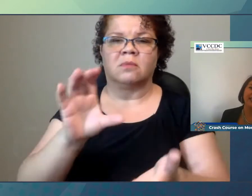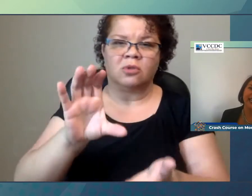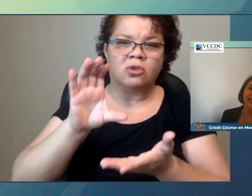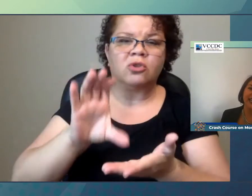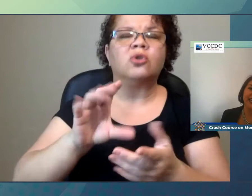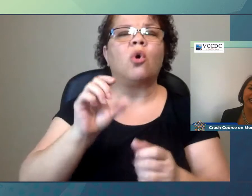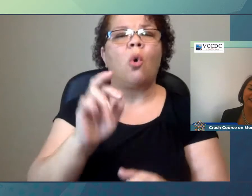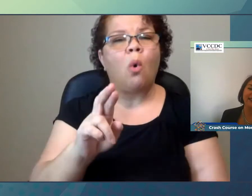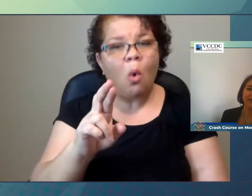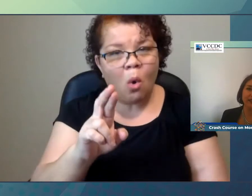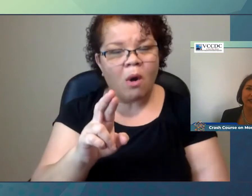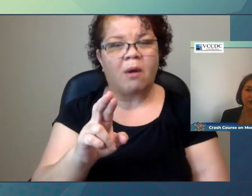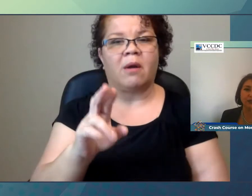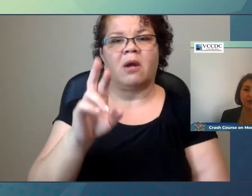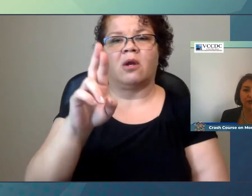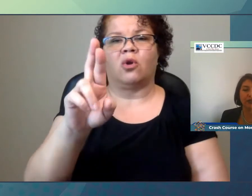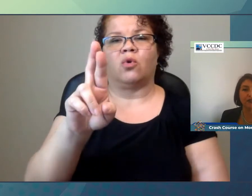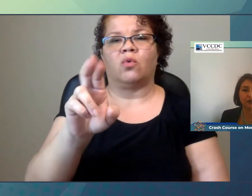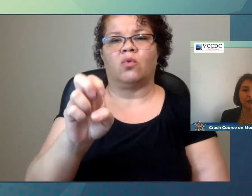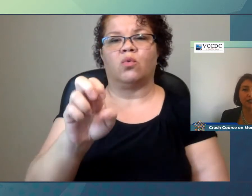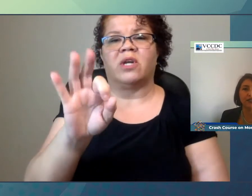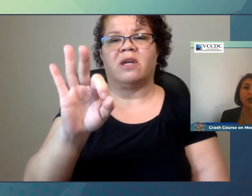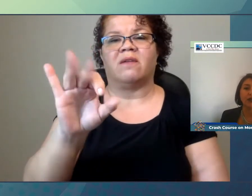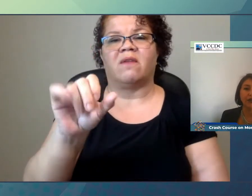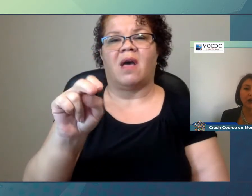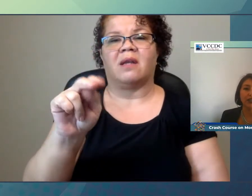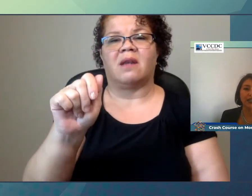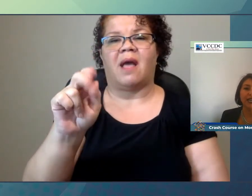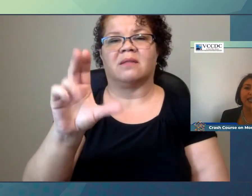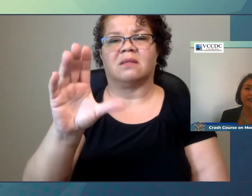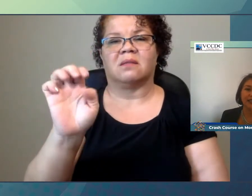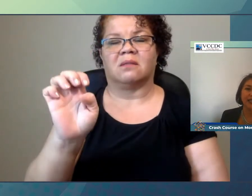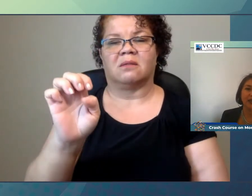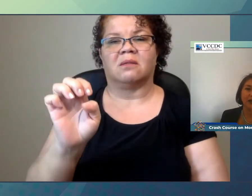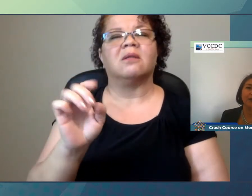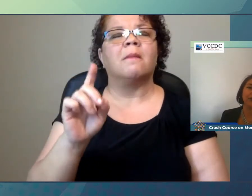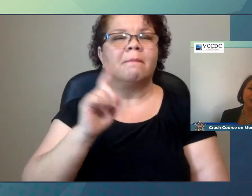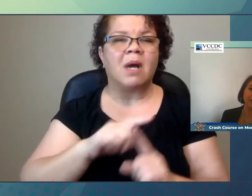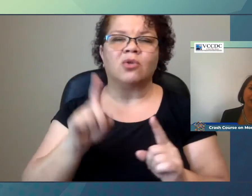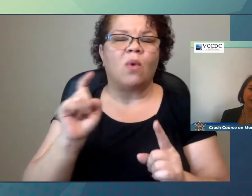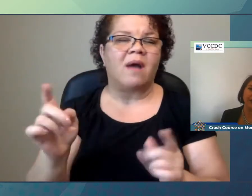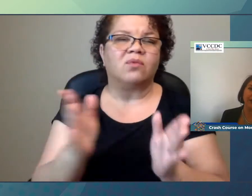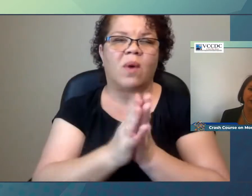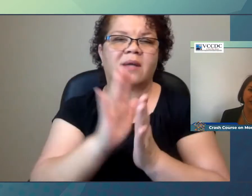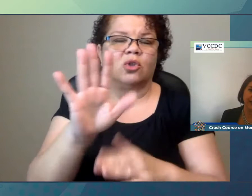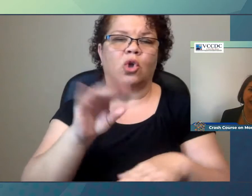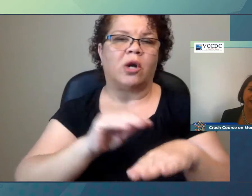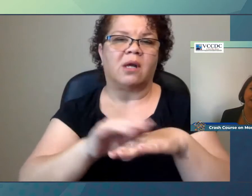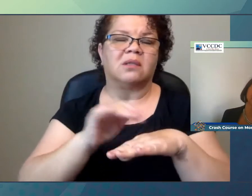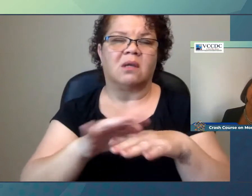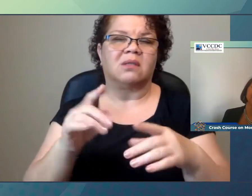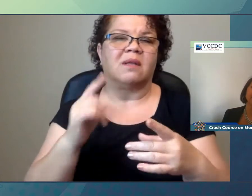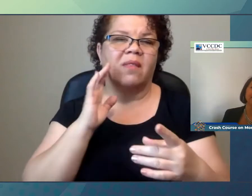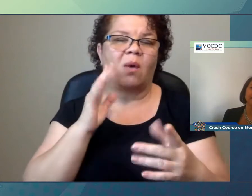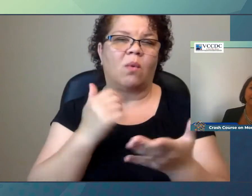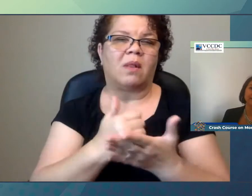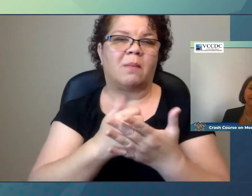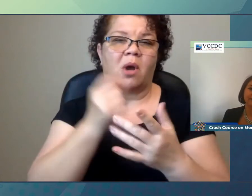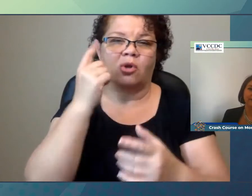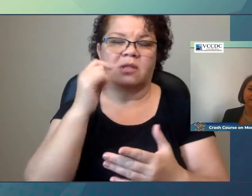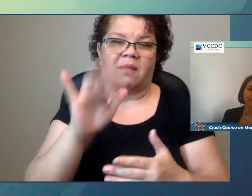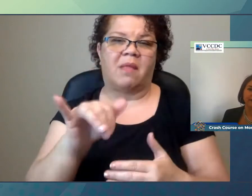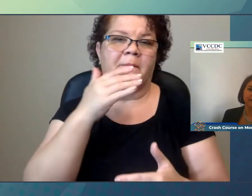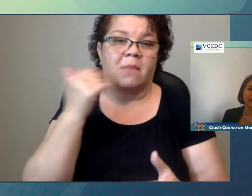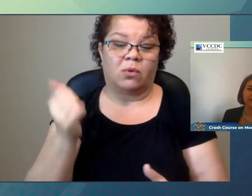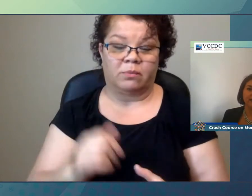refinance. Again, definitely speak to your own consultant regarding that, and they can help you better understand that.